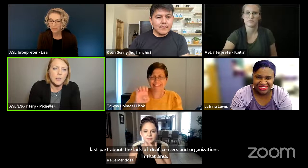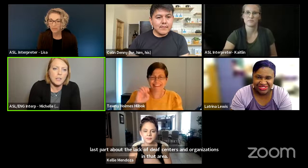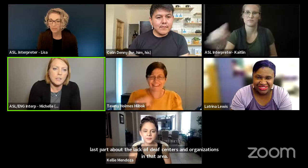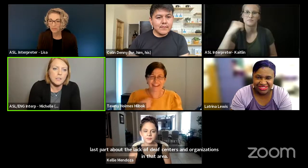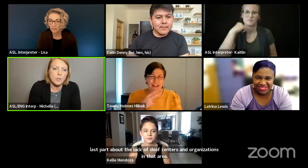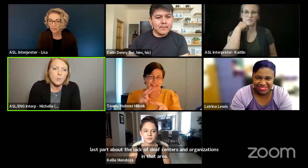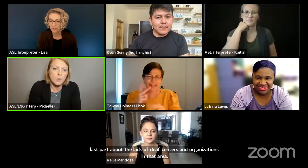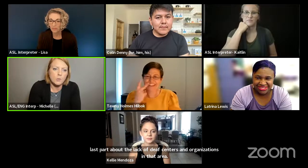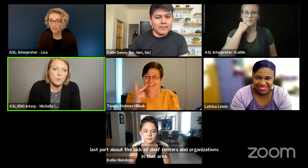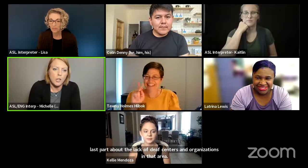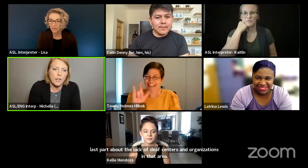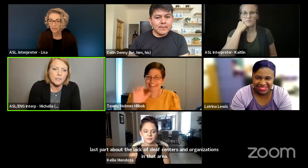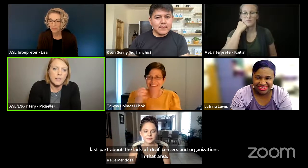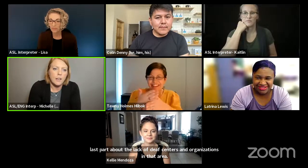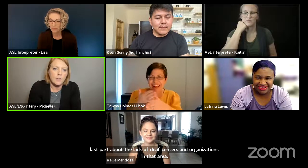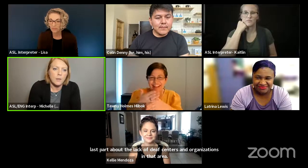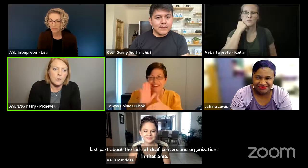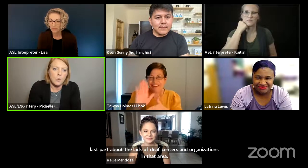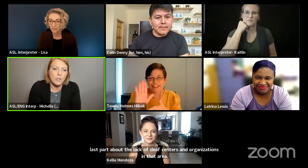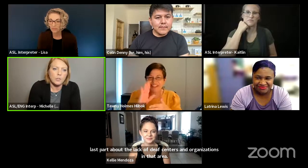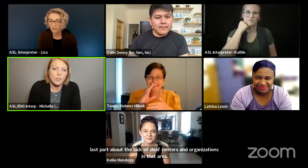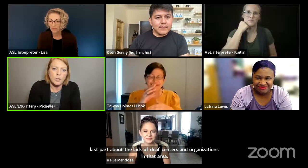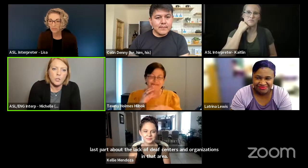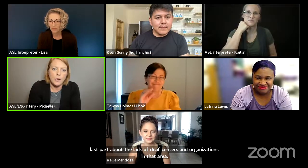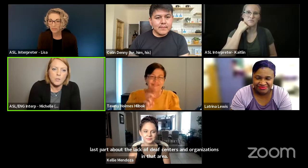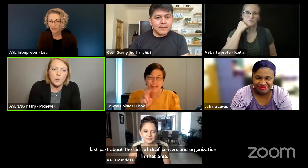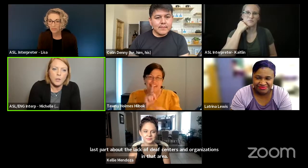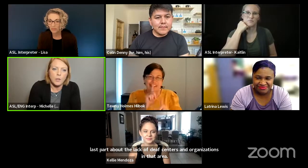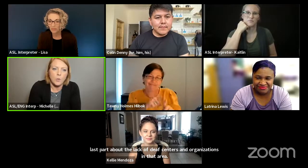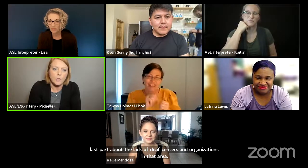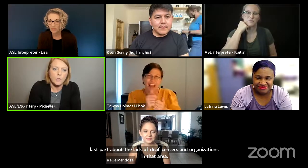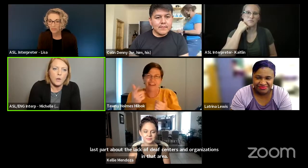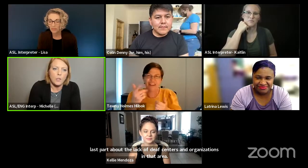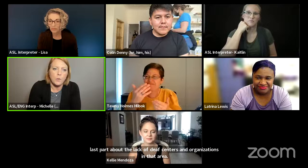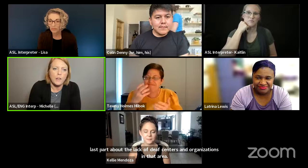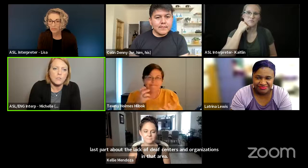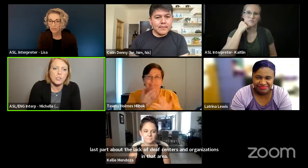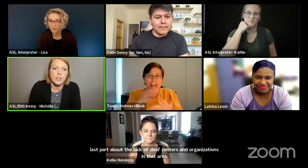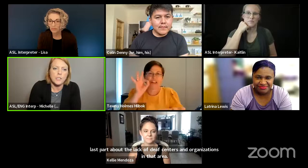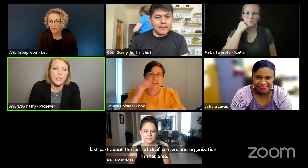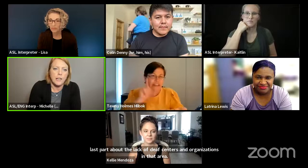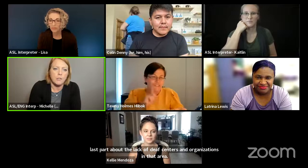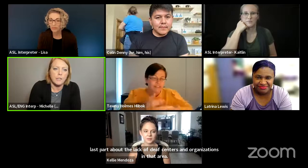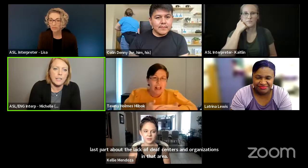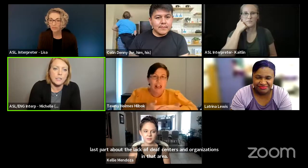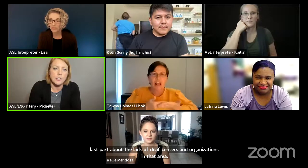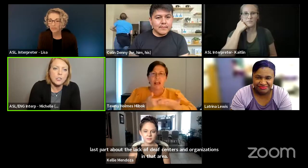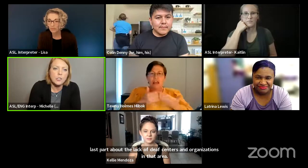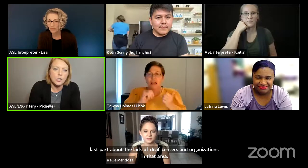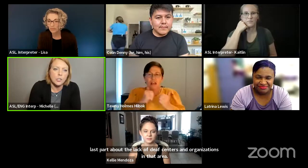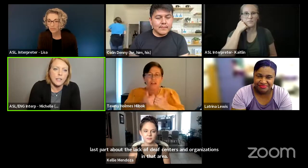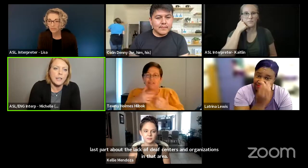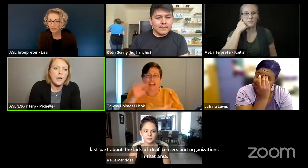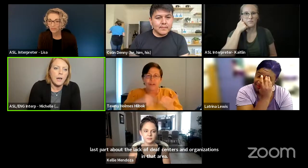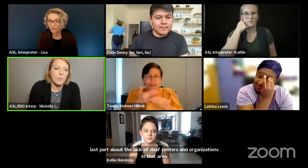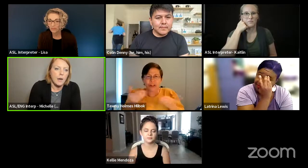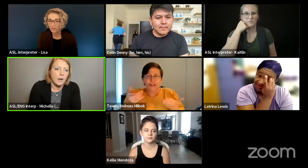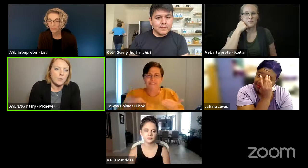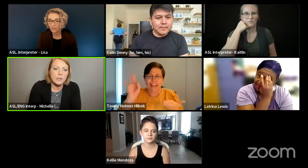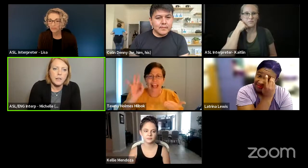your experience of your beautiful child was wonderful to learn about. So I'm looking forward to what you have to share today related to your